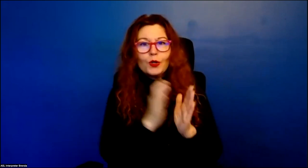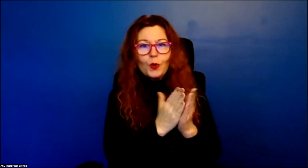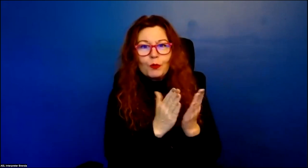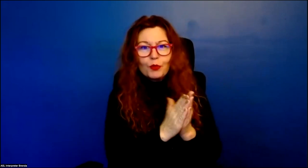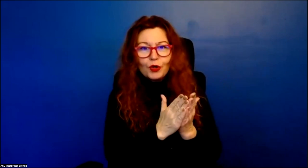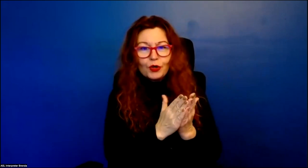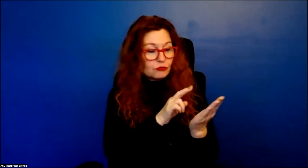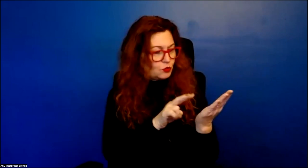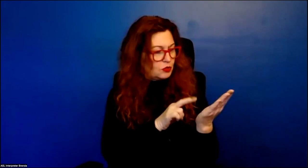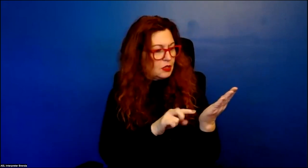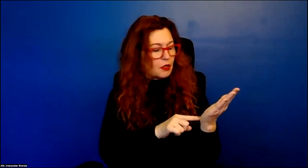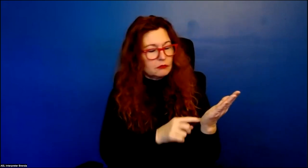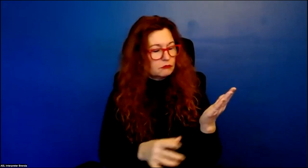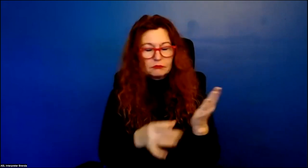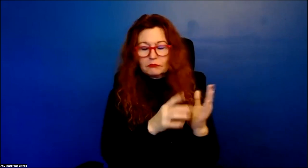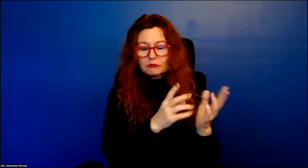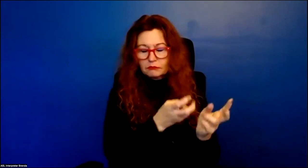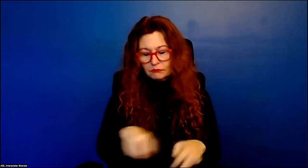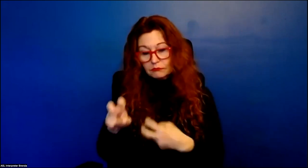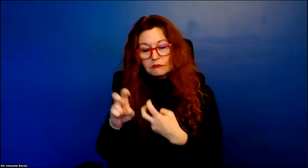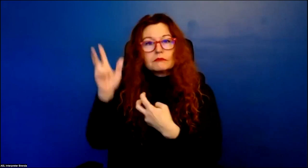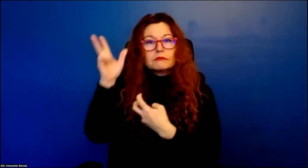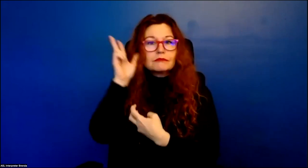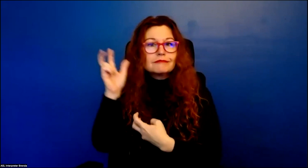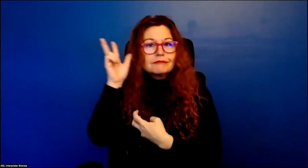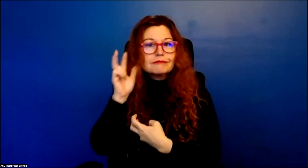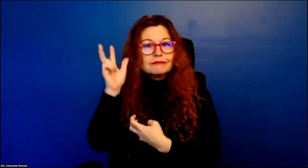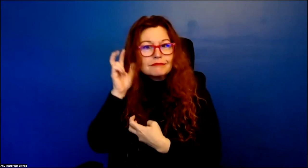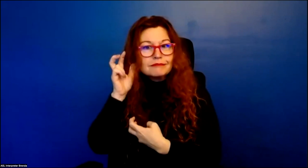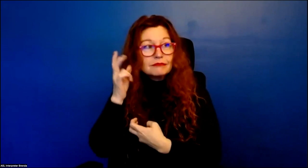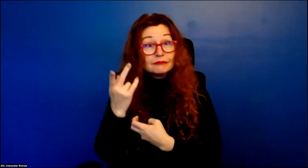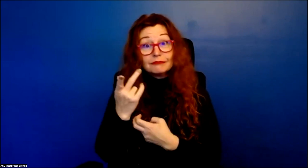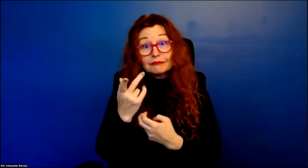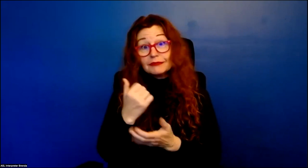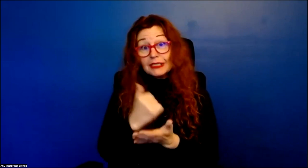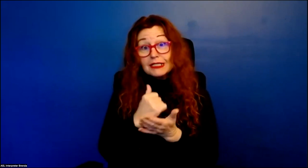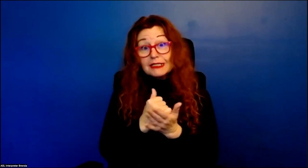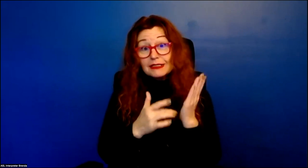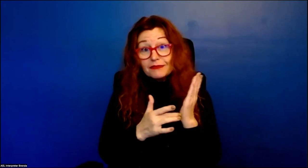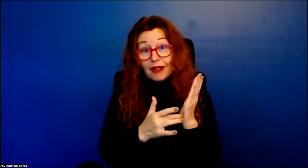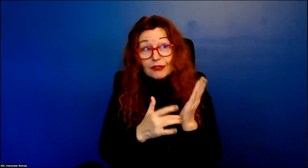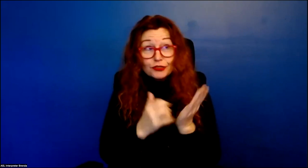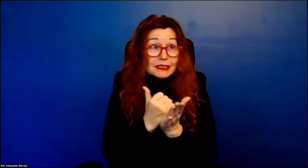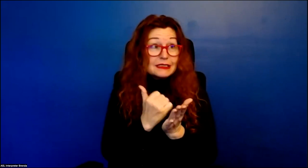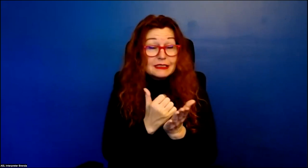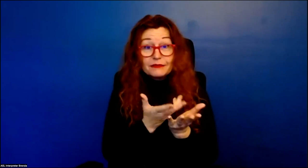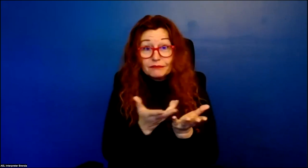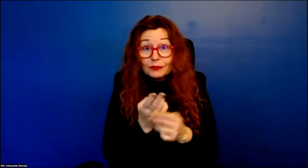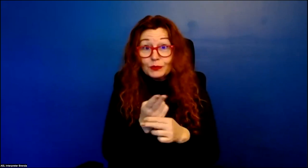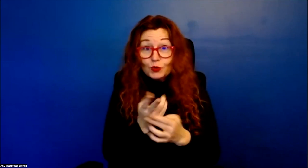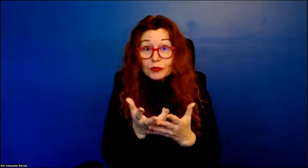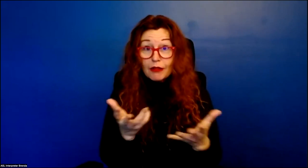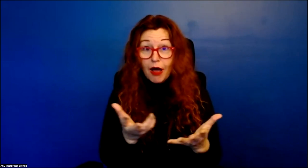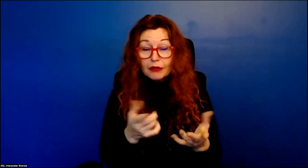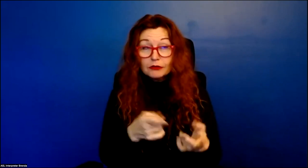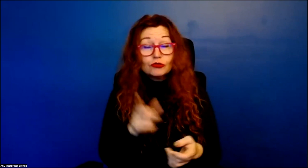assistive device, that we don't think about, that we use a lot, actually. Are there any other panelists that'd like